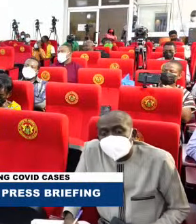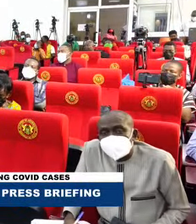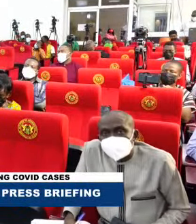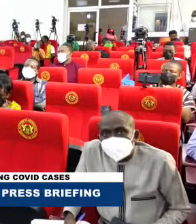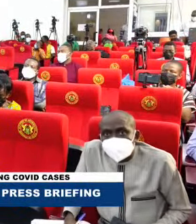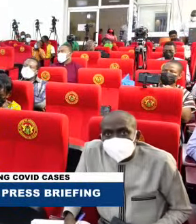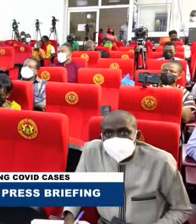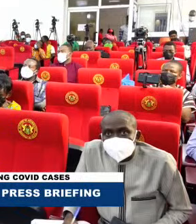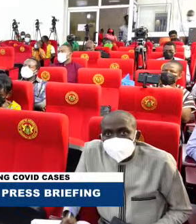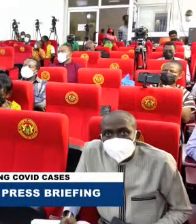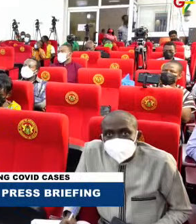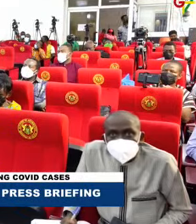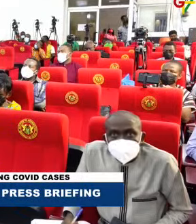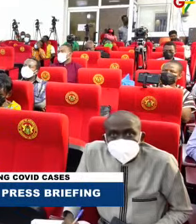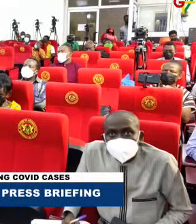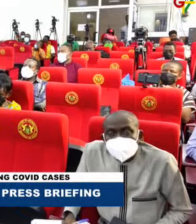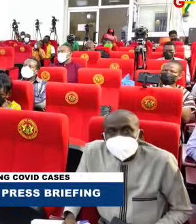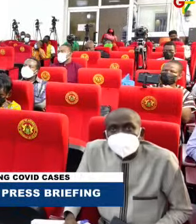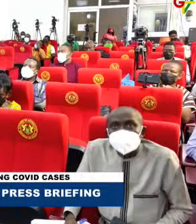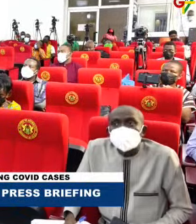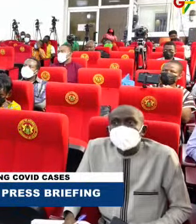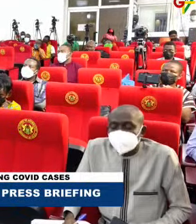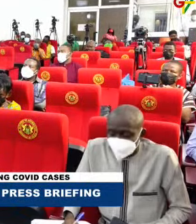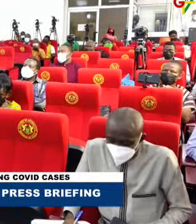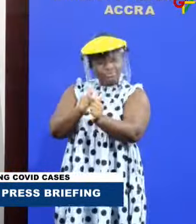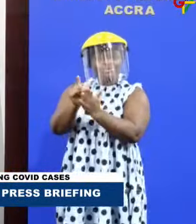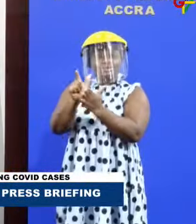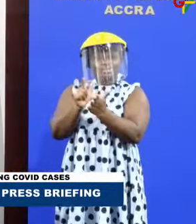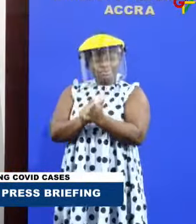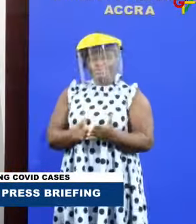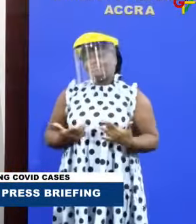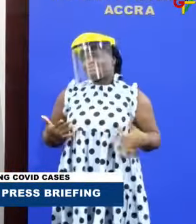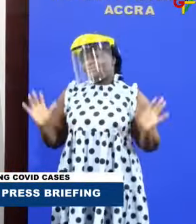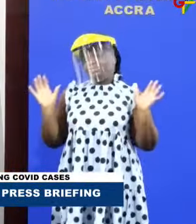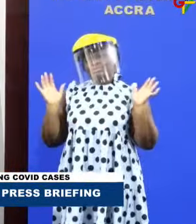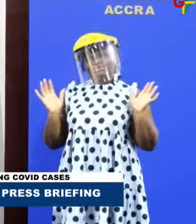all the answers. Are basically the protocol.